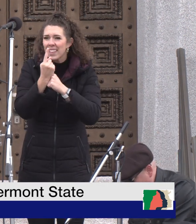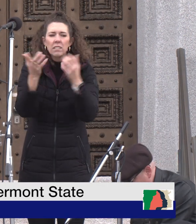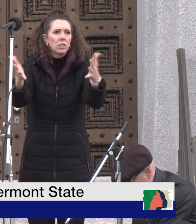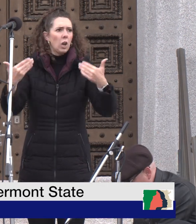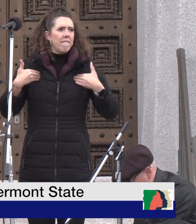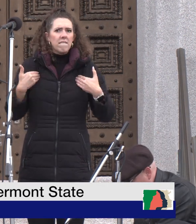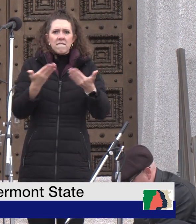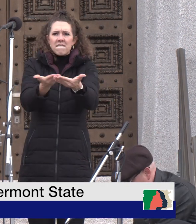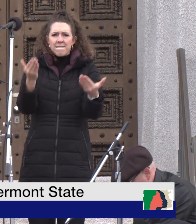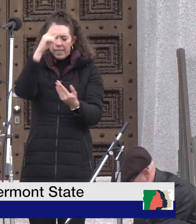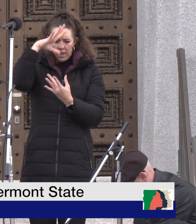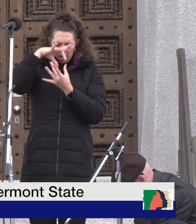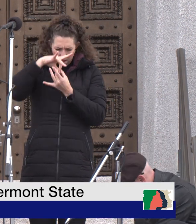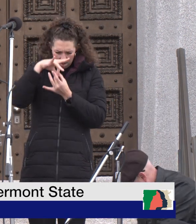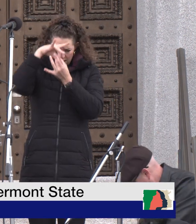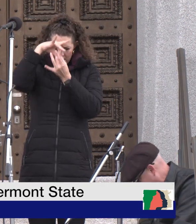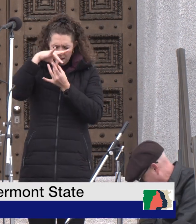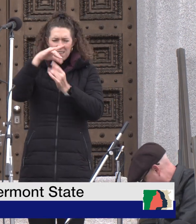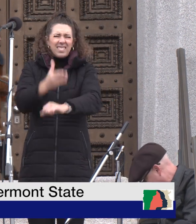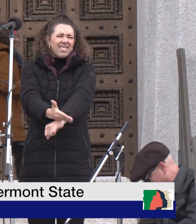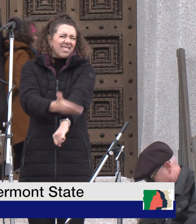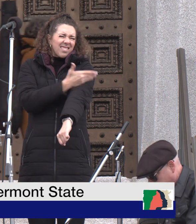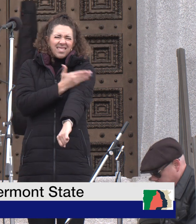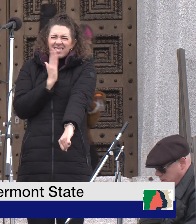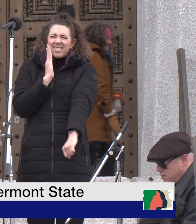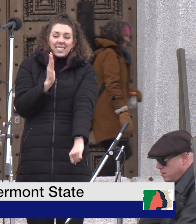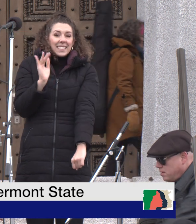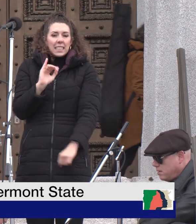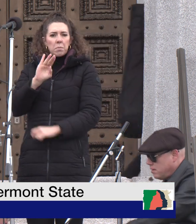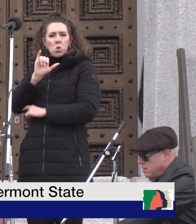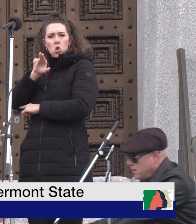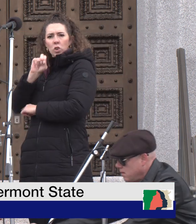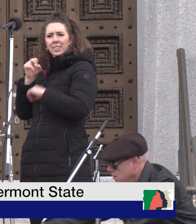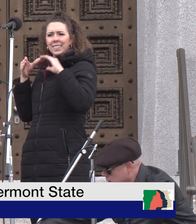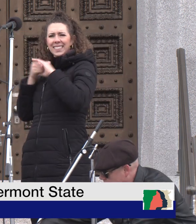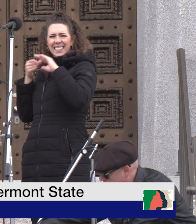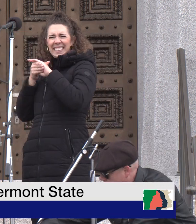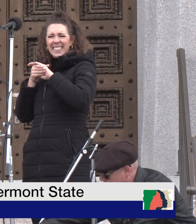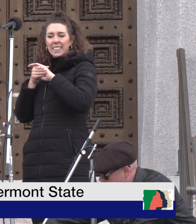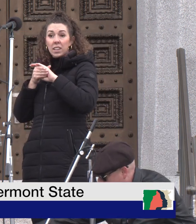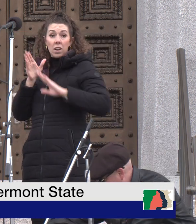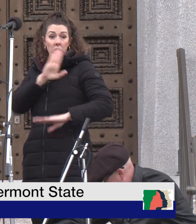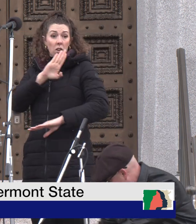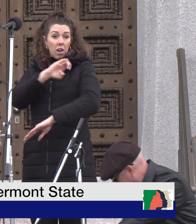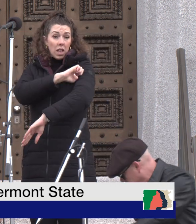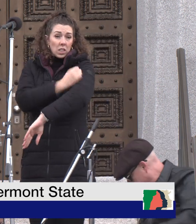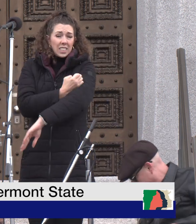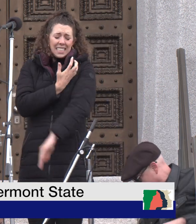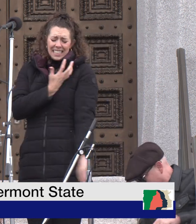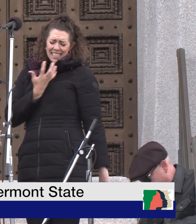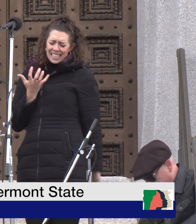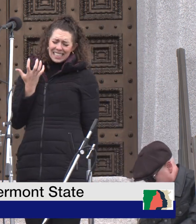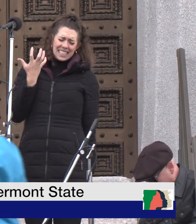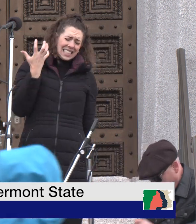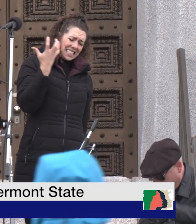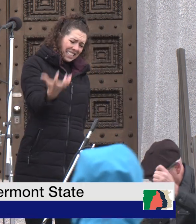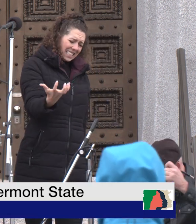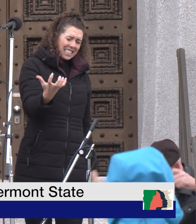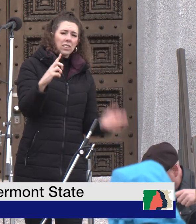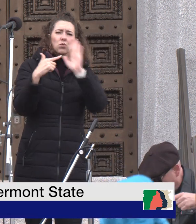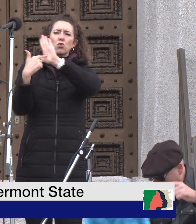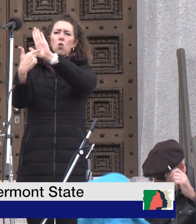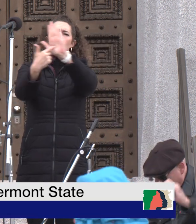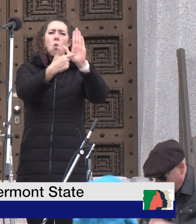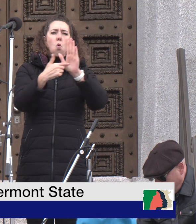have here. And as Bernie just said, bringing that energy forward and to the rest of the nation, letting